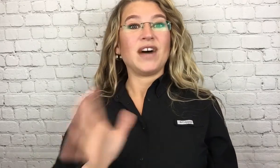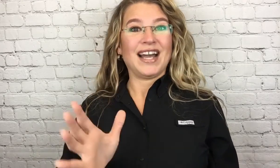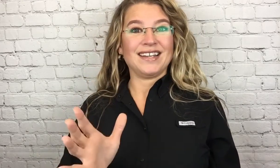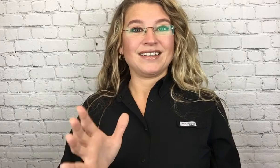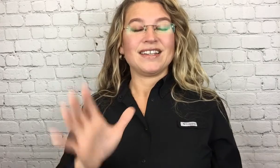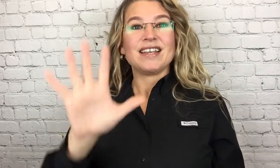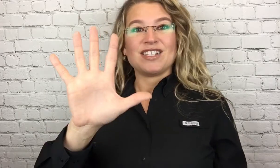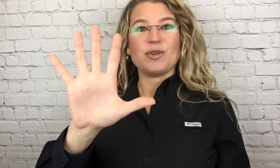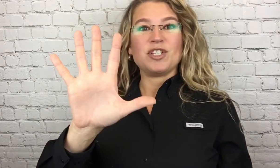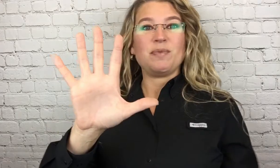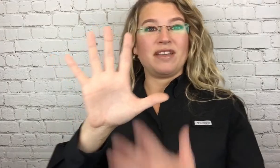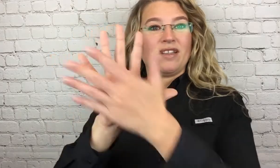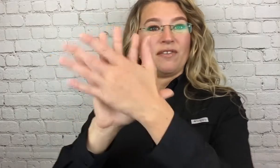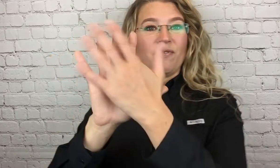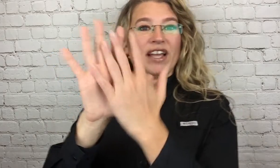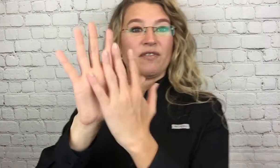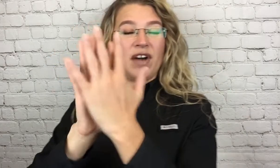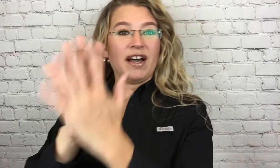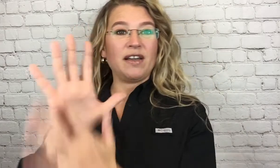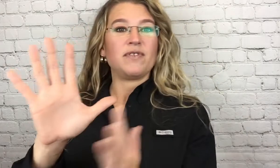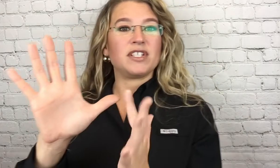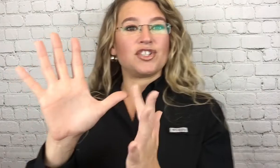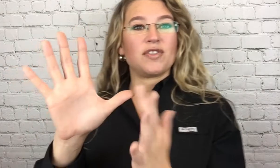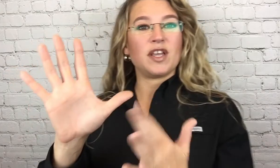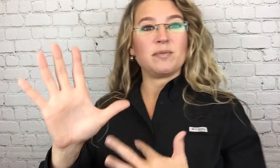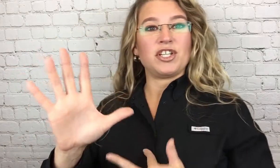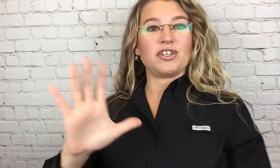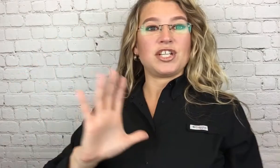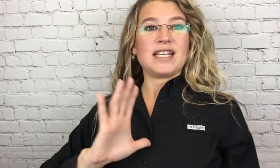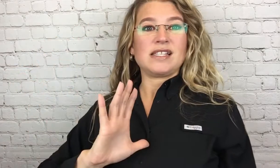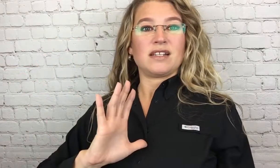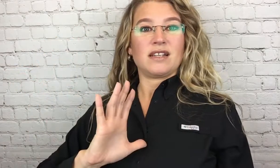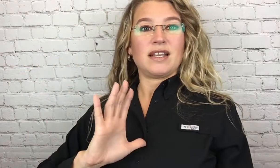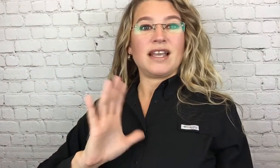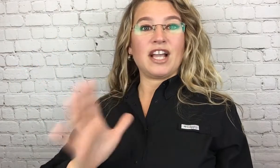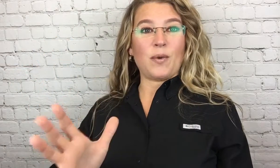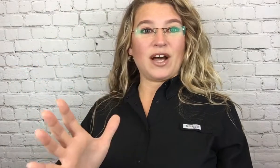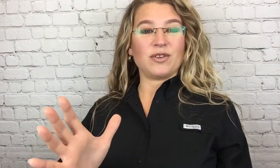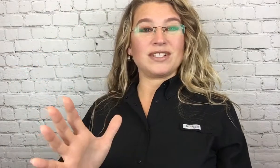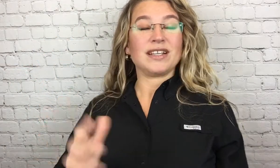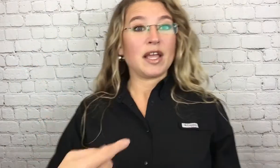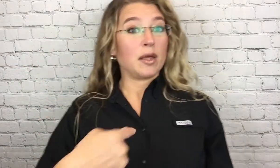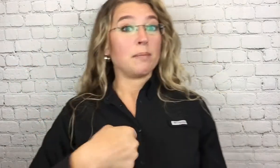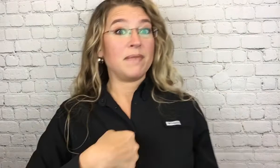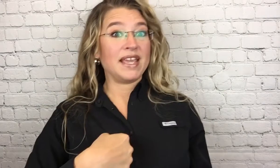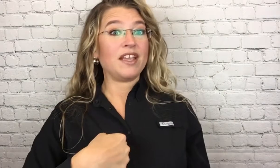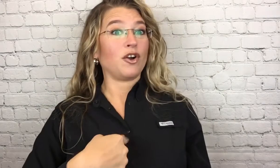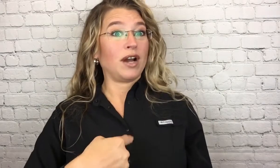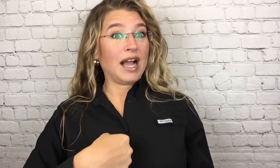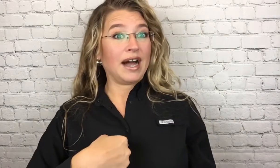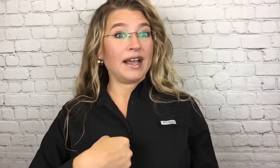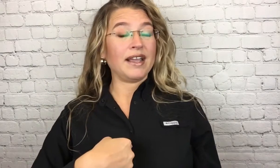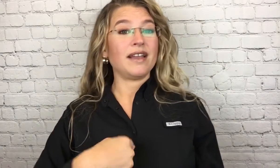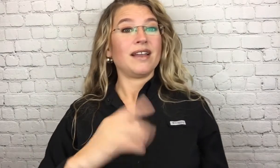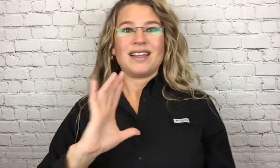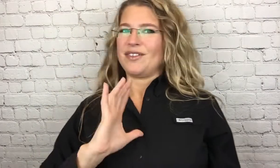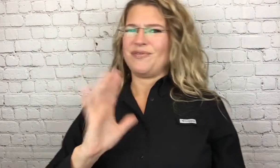fine. It's going to be like a 5, touch the thumb to your chest and go out. Me or I,